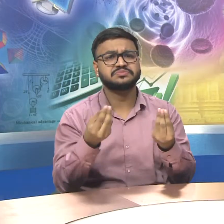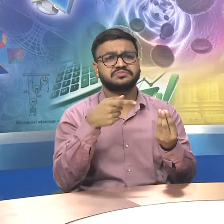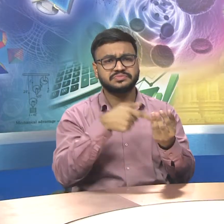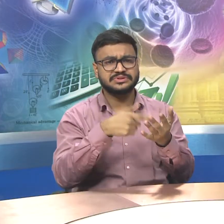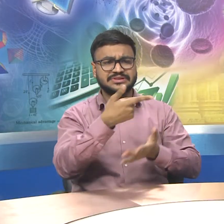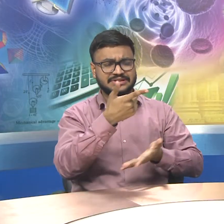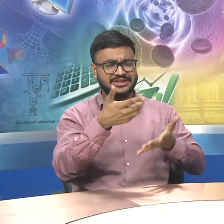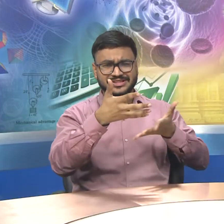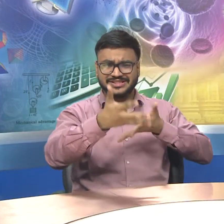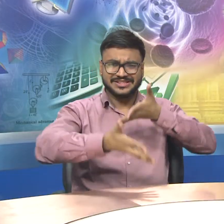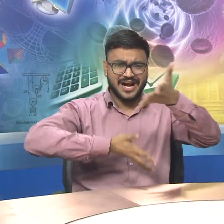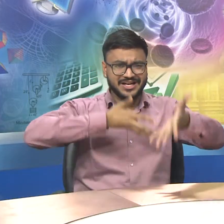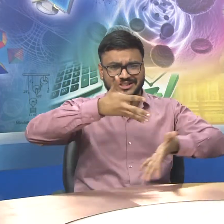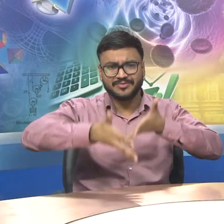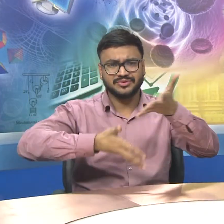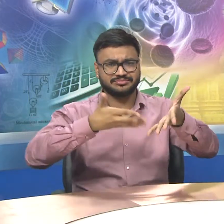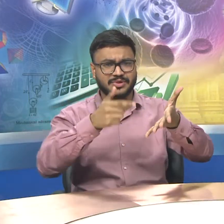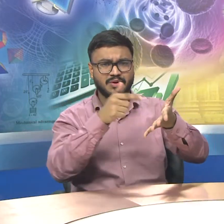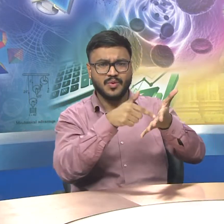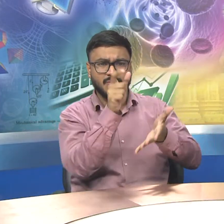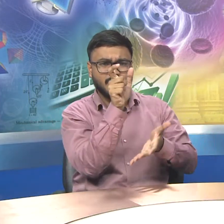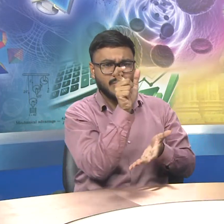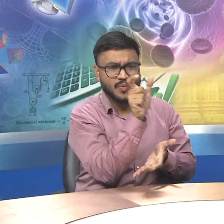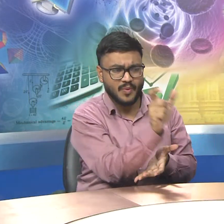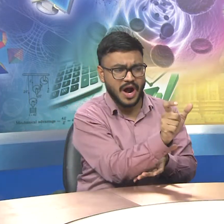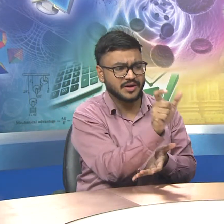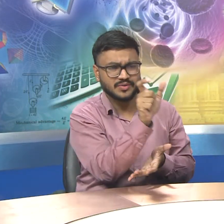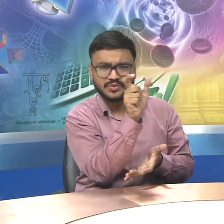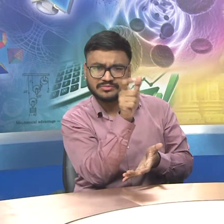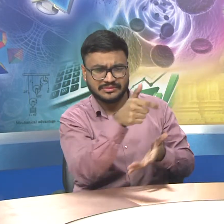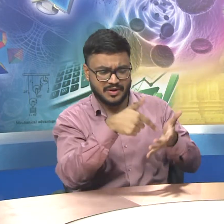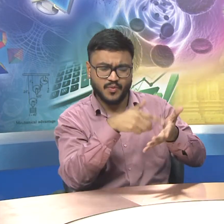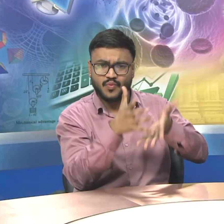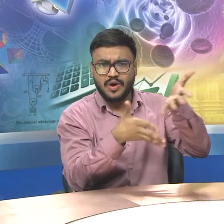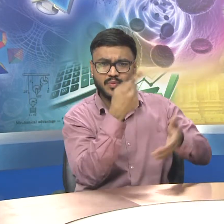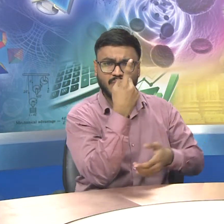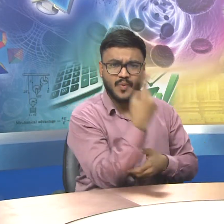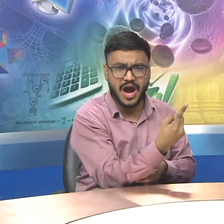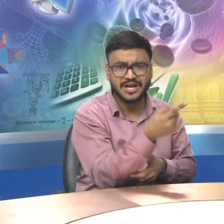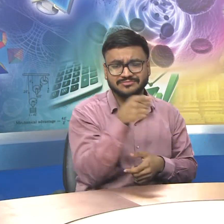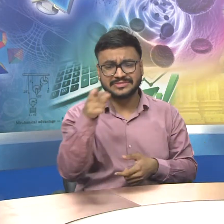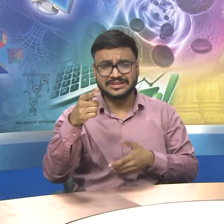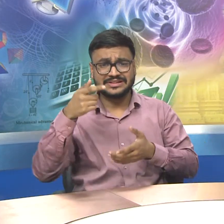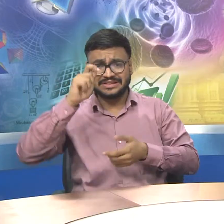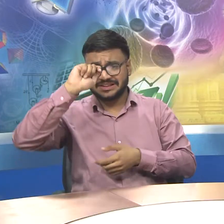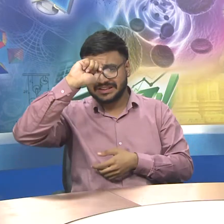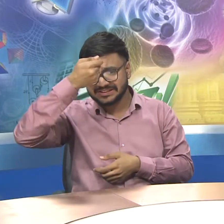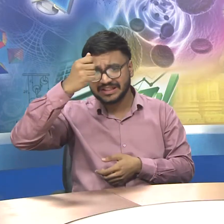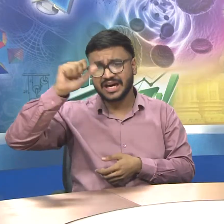There are some signs that cannot be translated directly into one